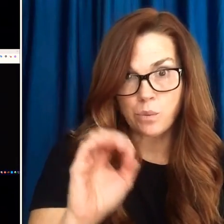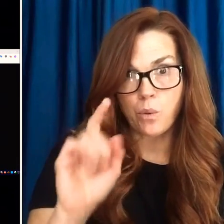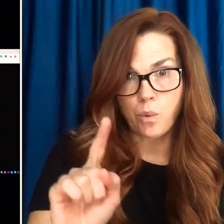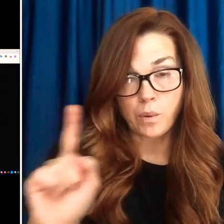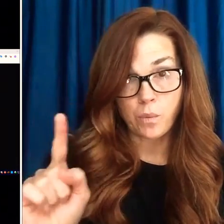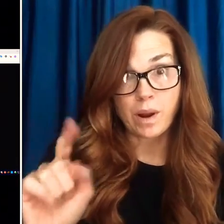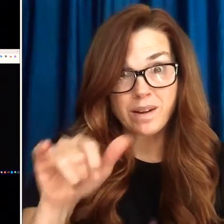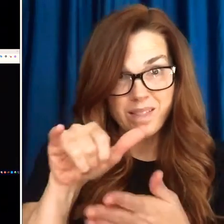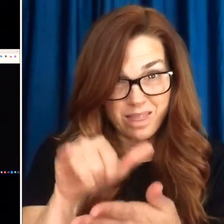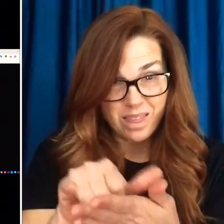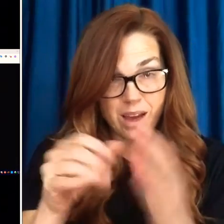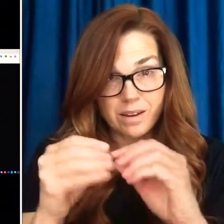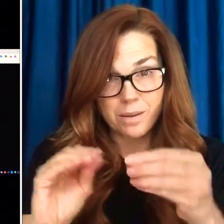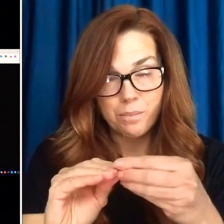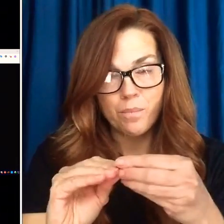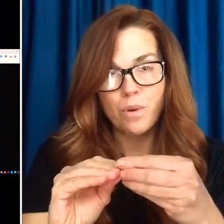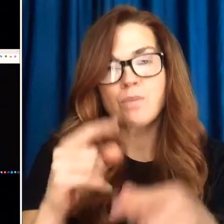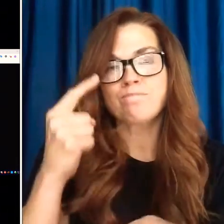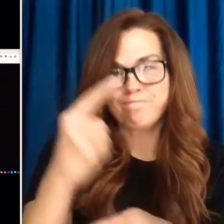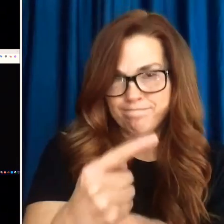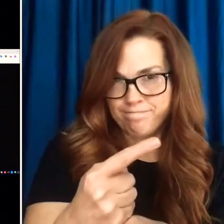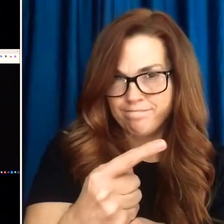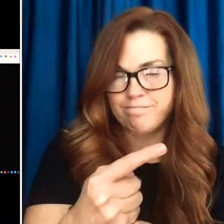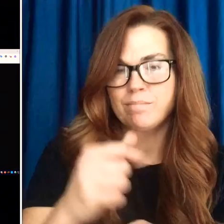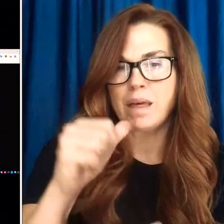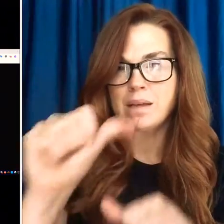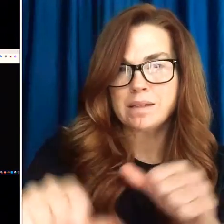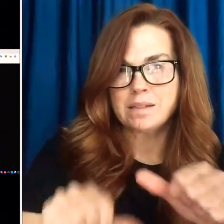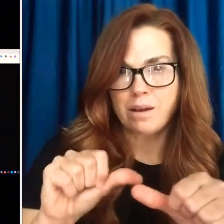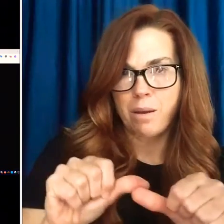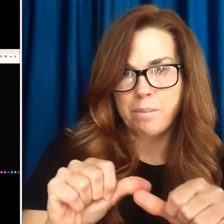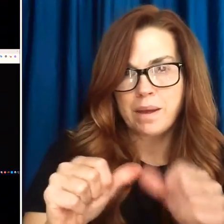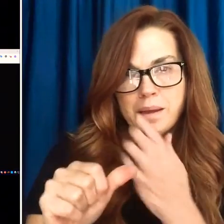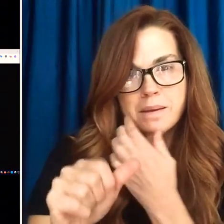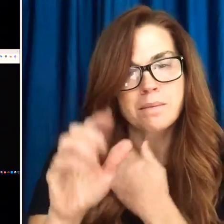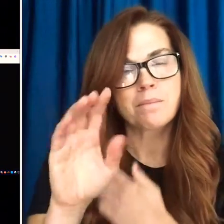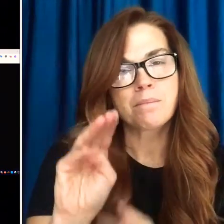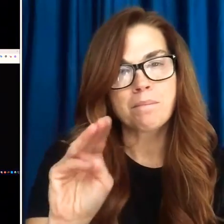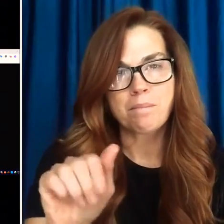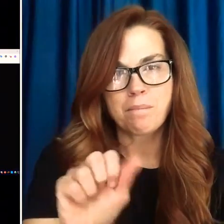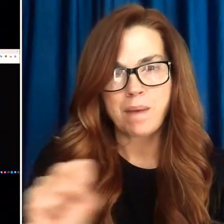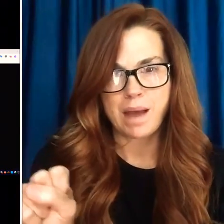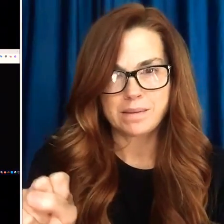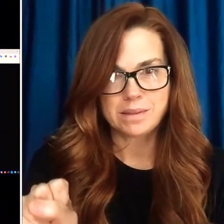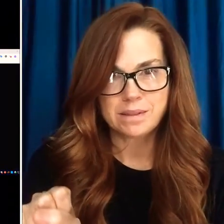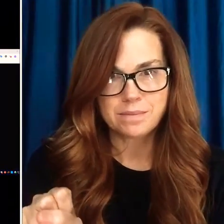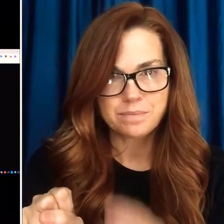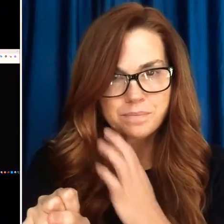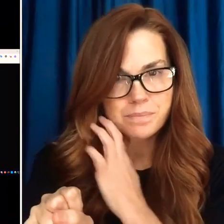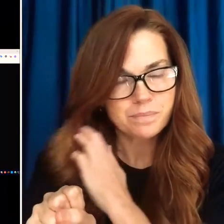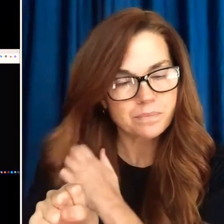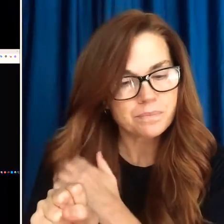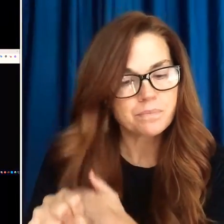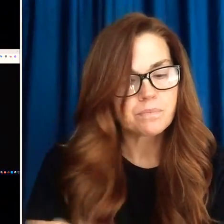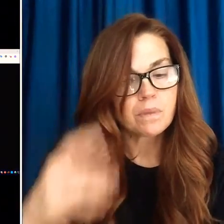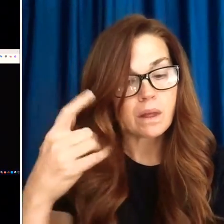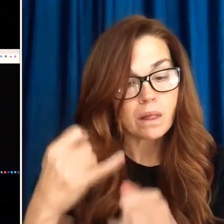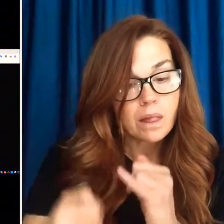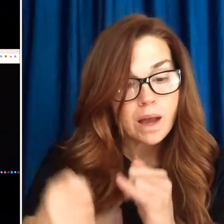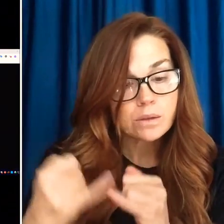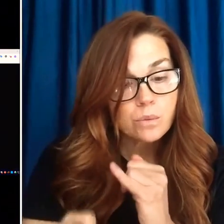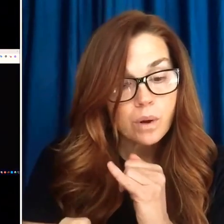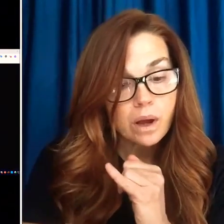12.011, you are correct for the atomic mass. The last one